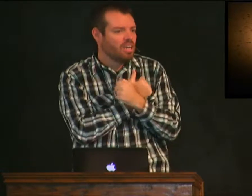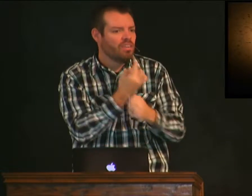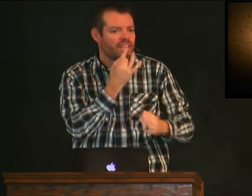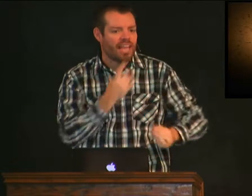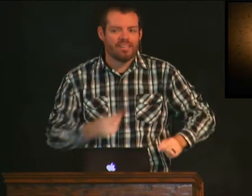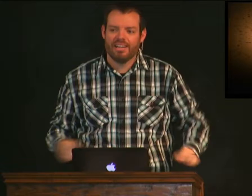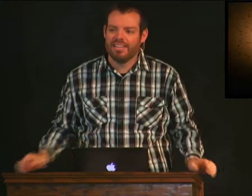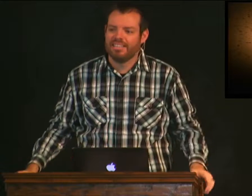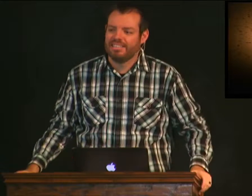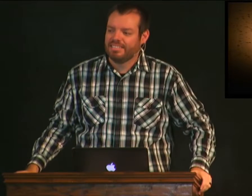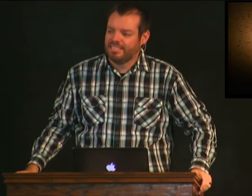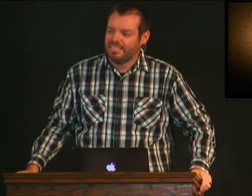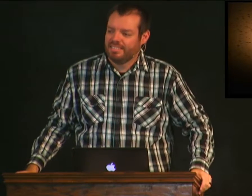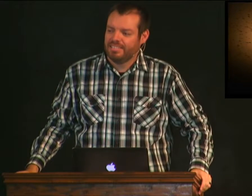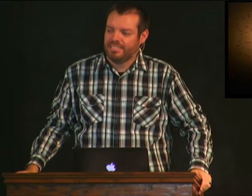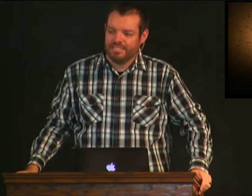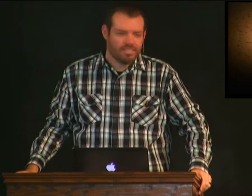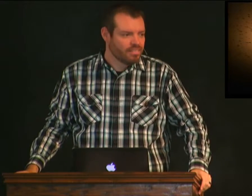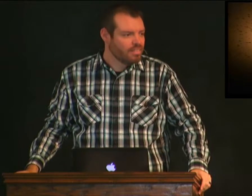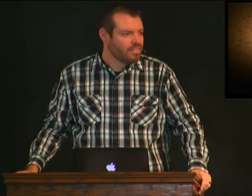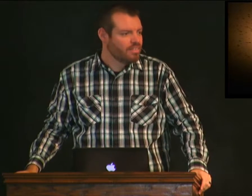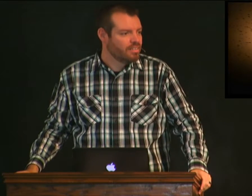Because they love the light, right?